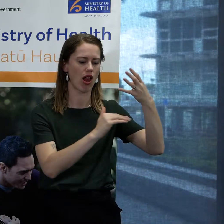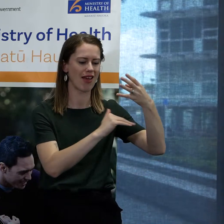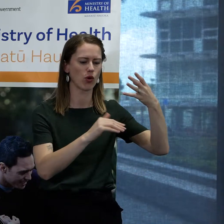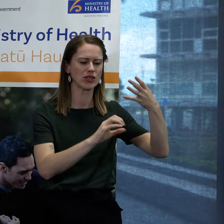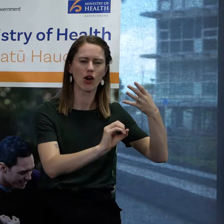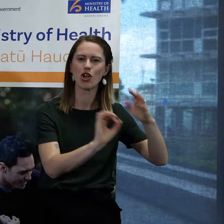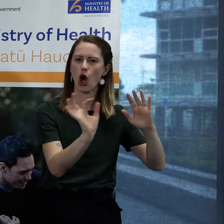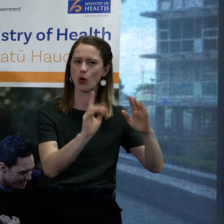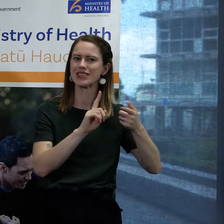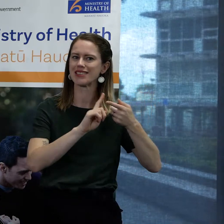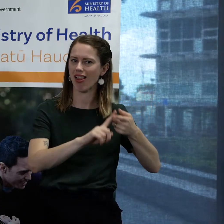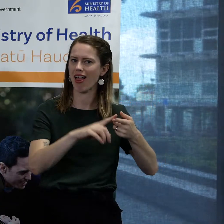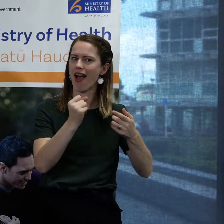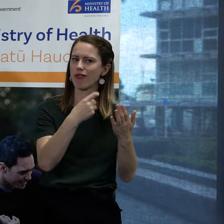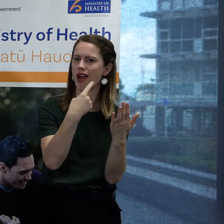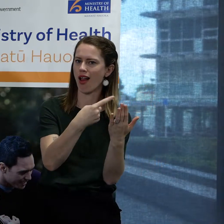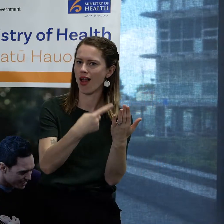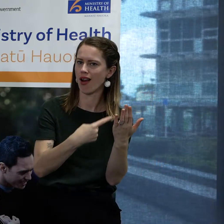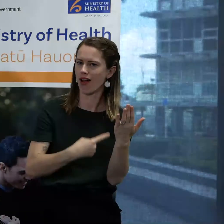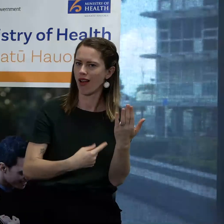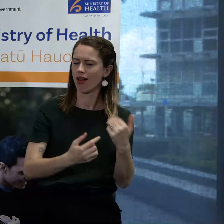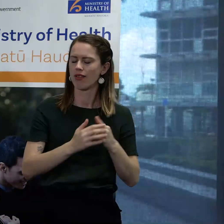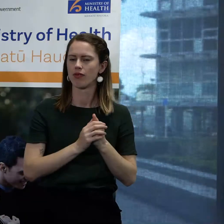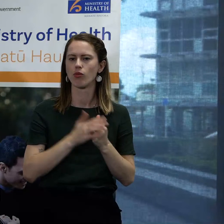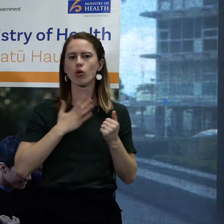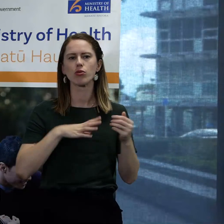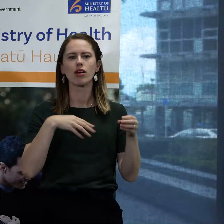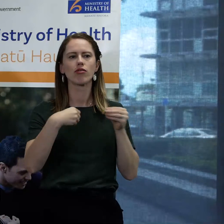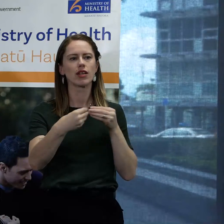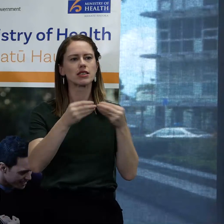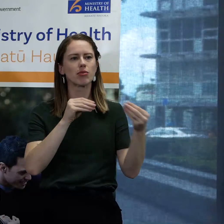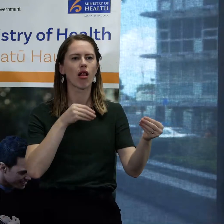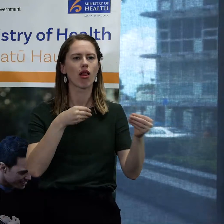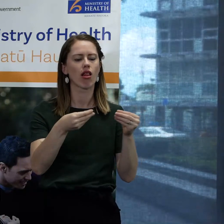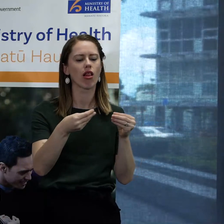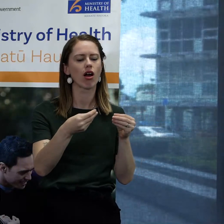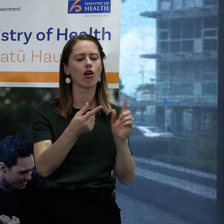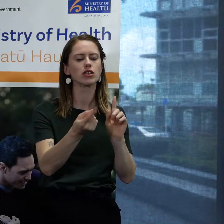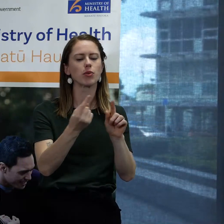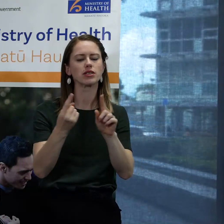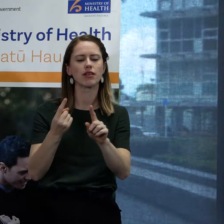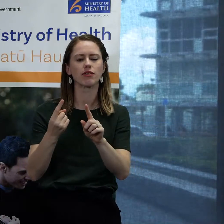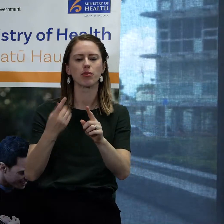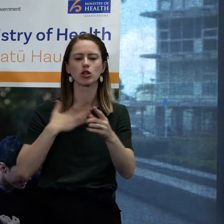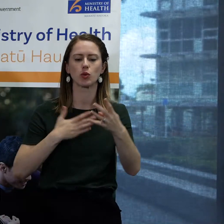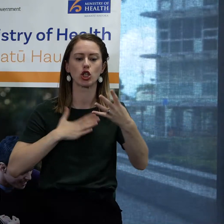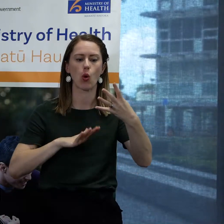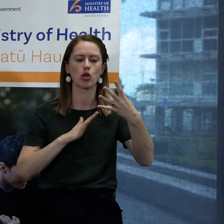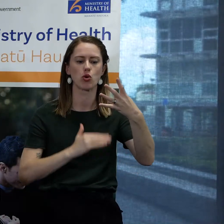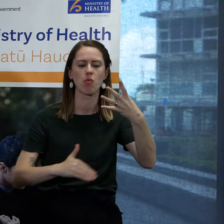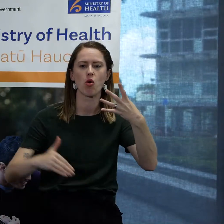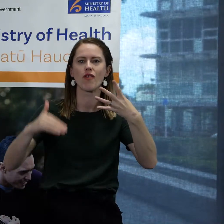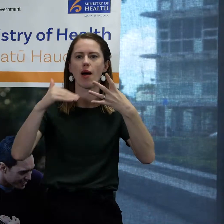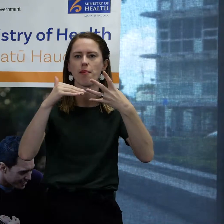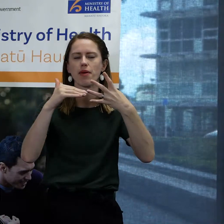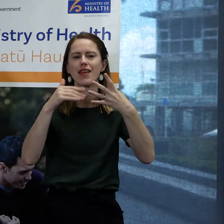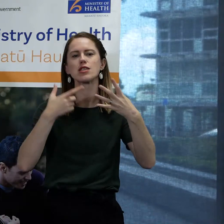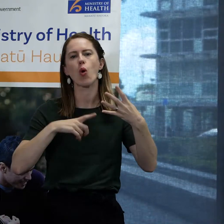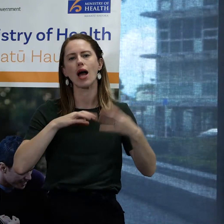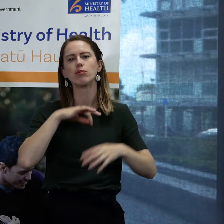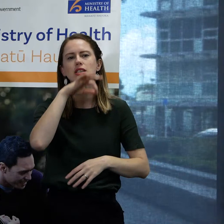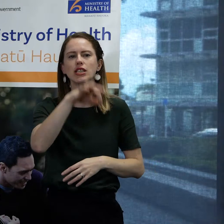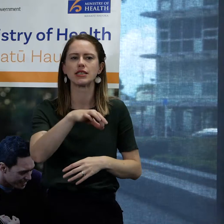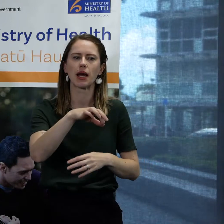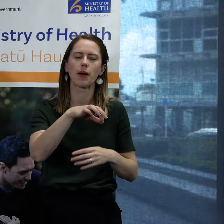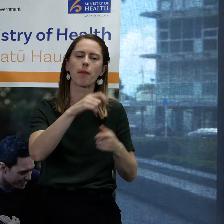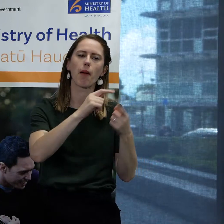the reasons we want to be flexible and responsive by adding some things into level 1 is to avoid going to level 2. And so we've made